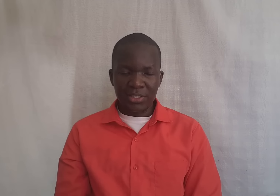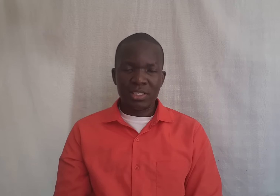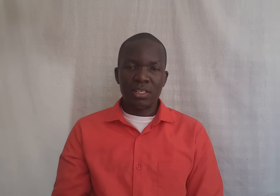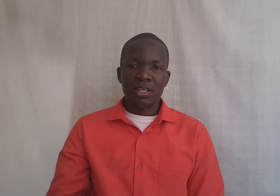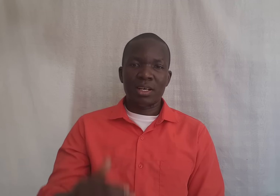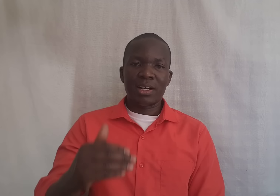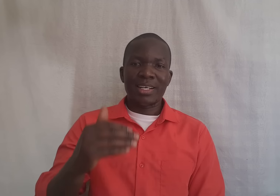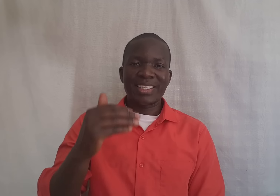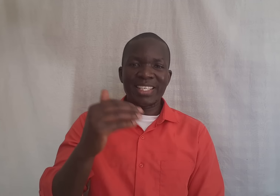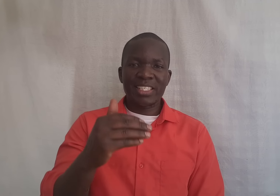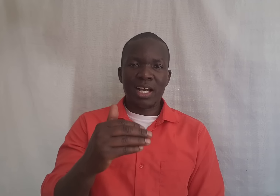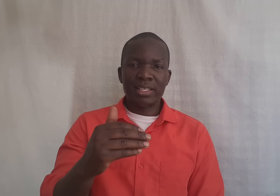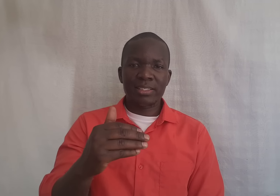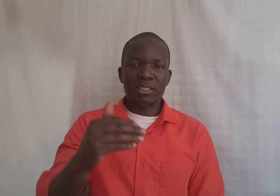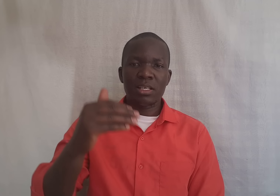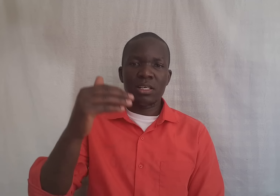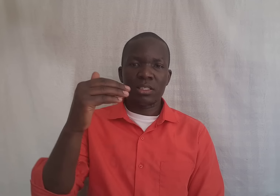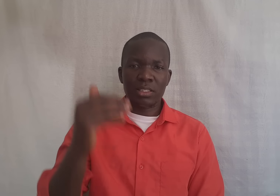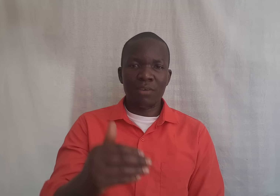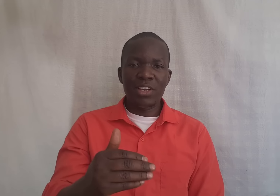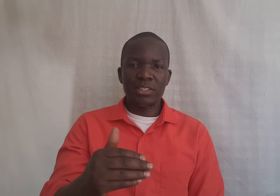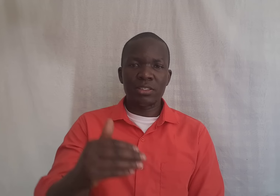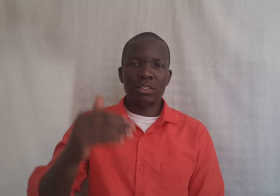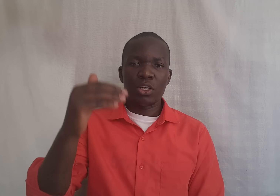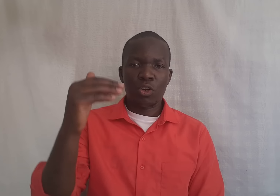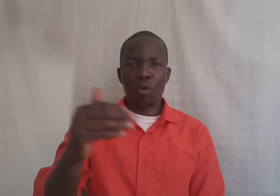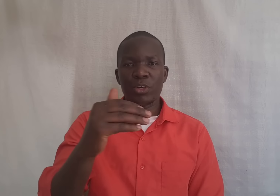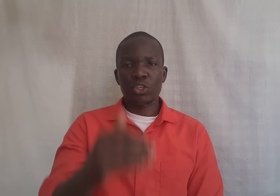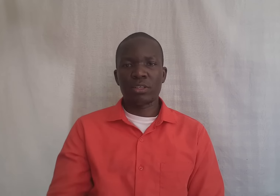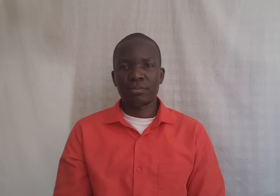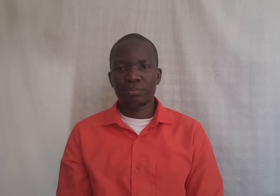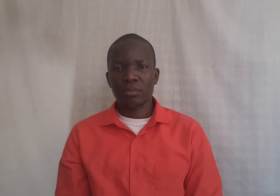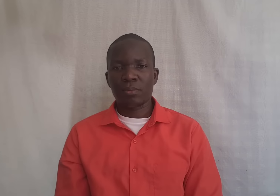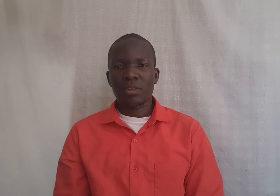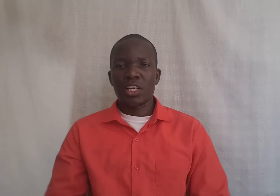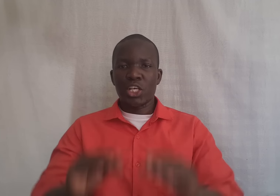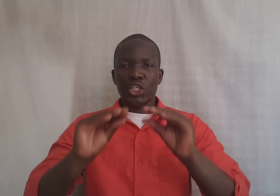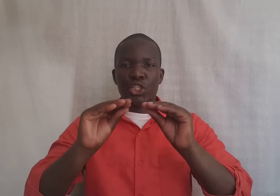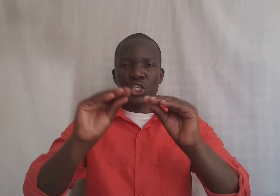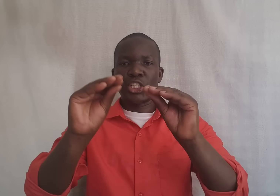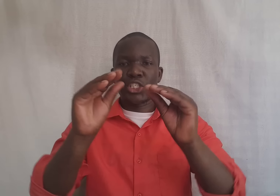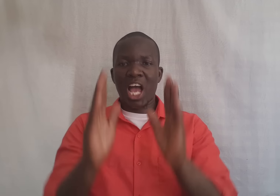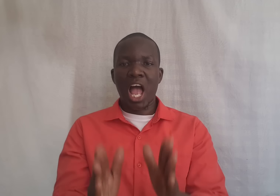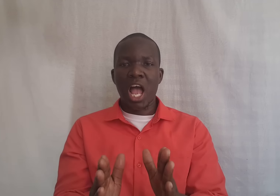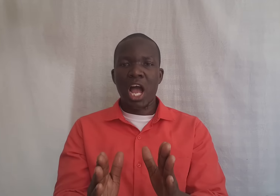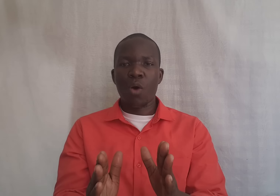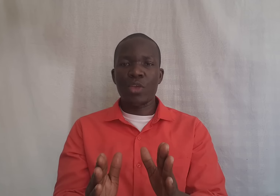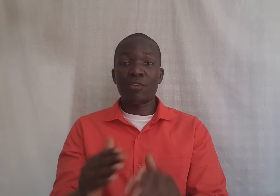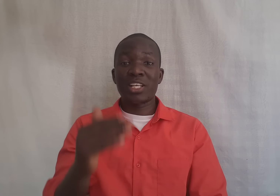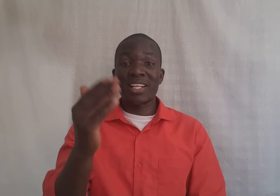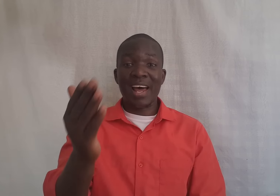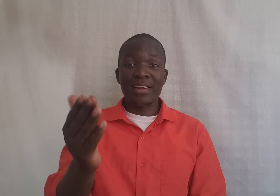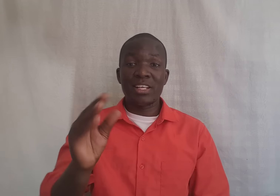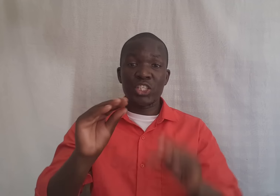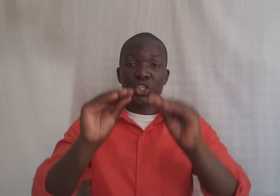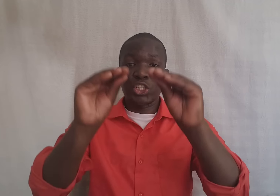is Teachers Service Commission. Teacher, we have already learned.